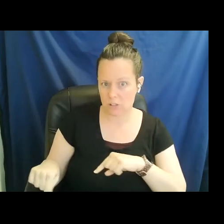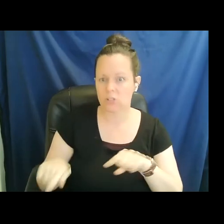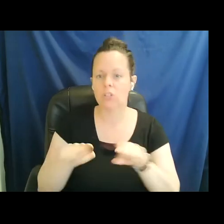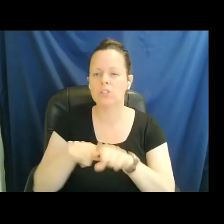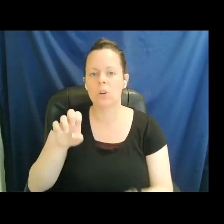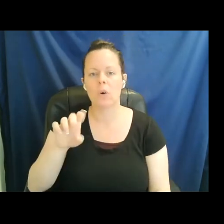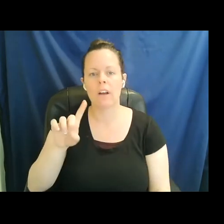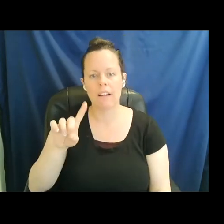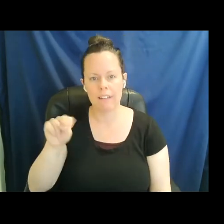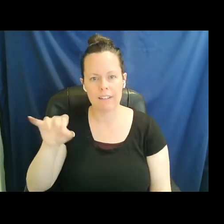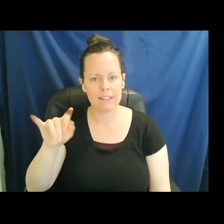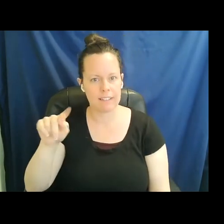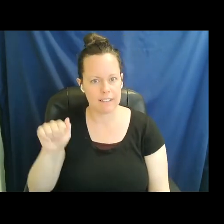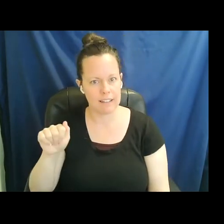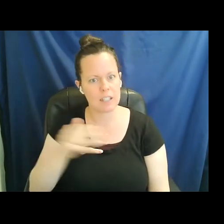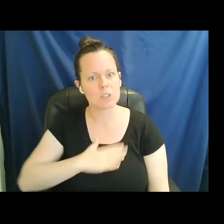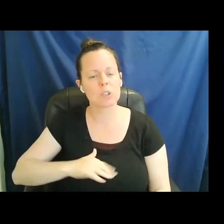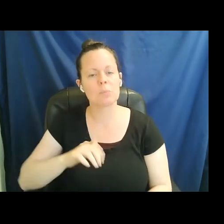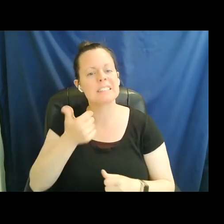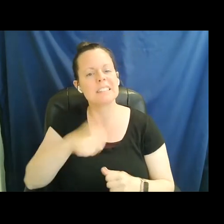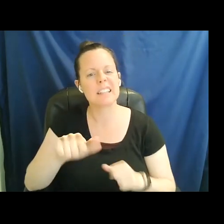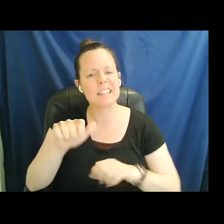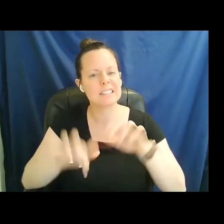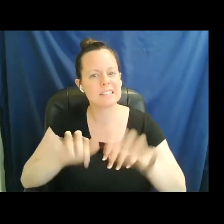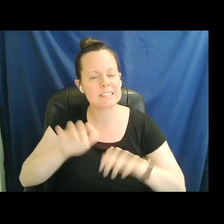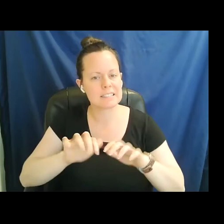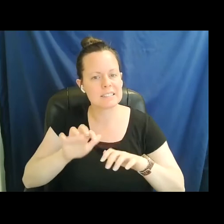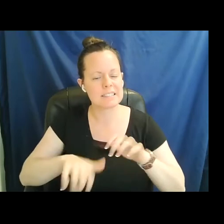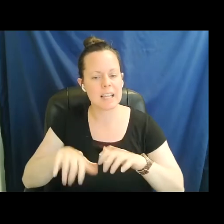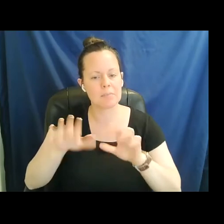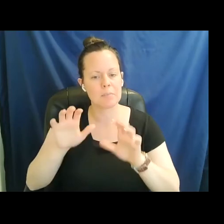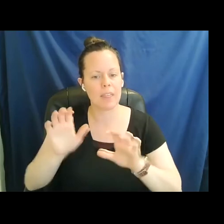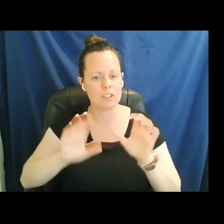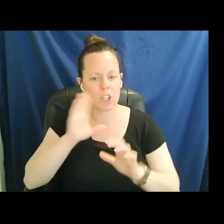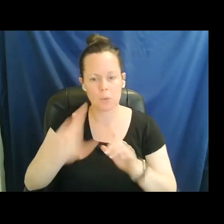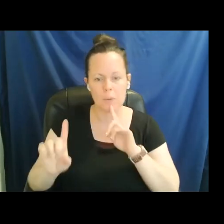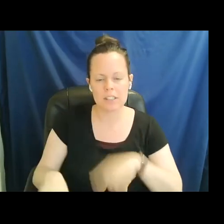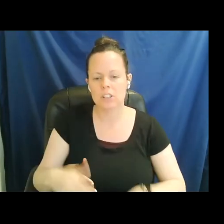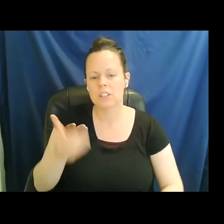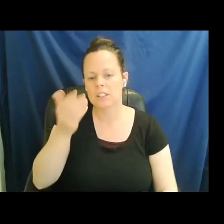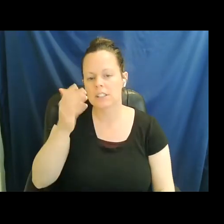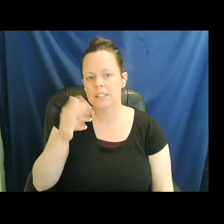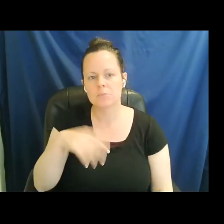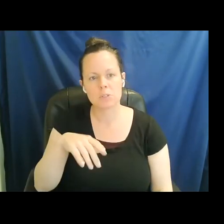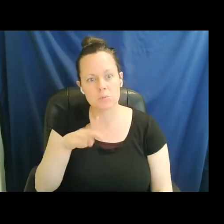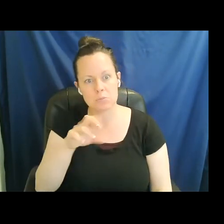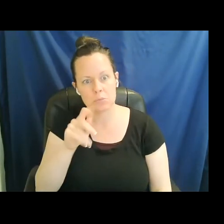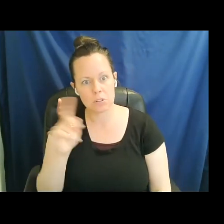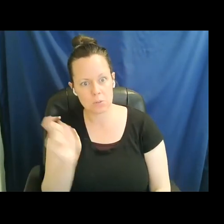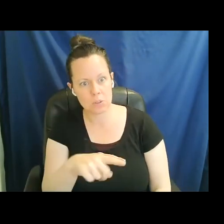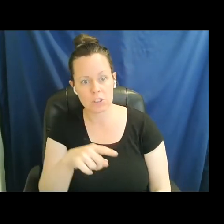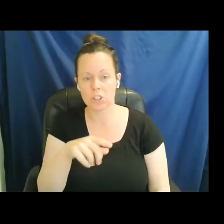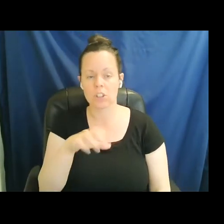Nita. So please type any into the chat and we will get to those. It looks like for you, Brooke, is the Child Abuse Council